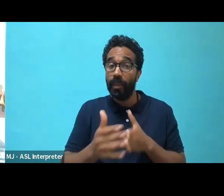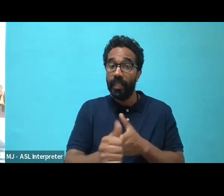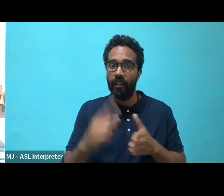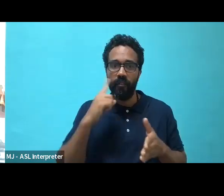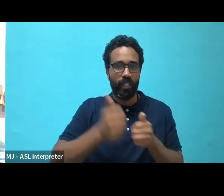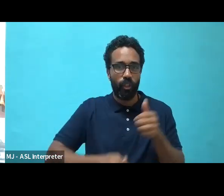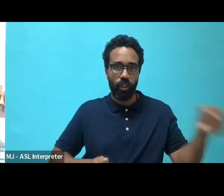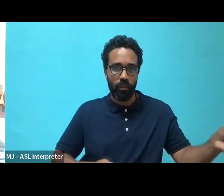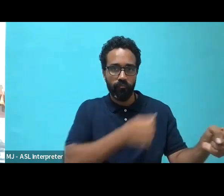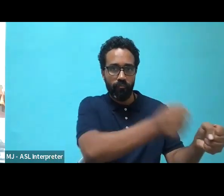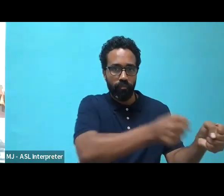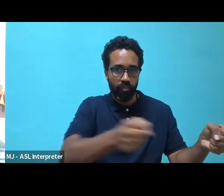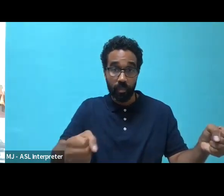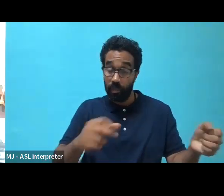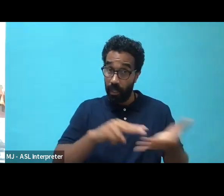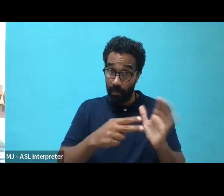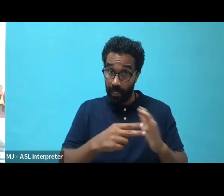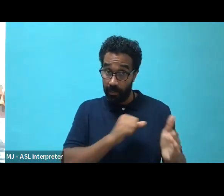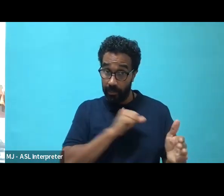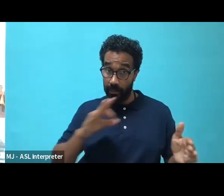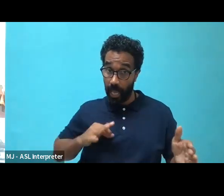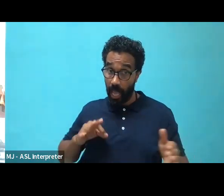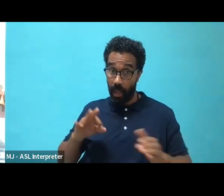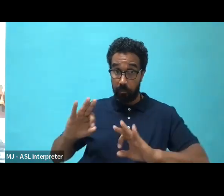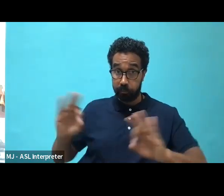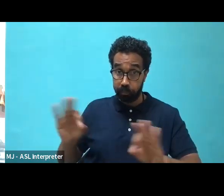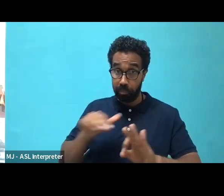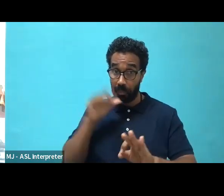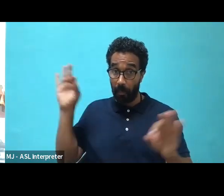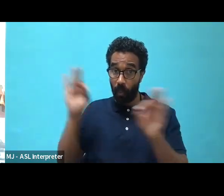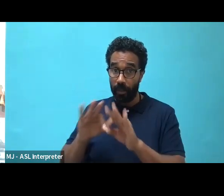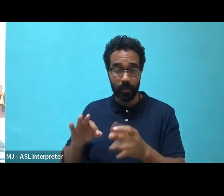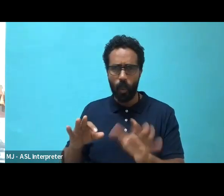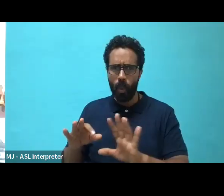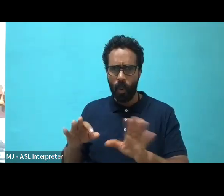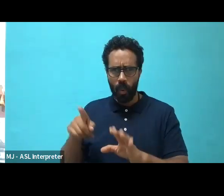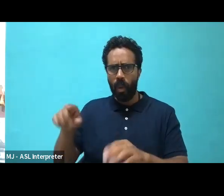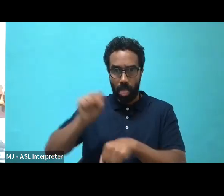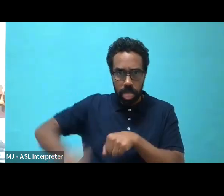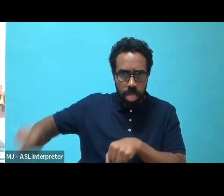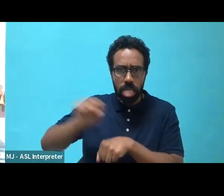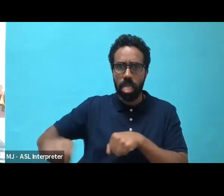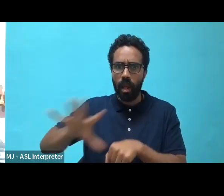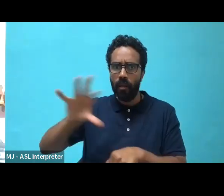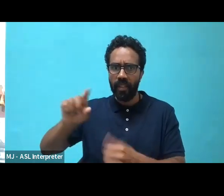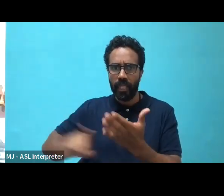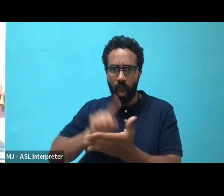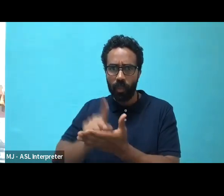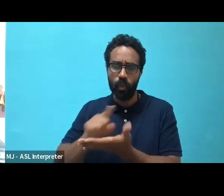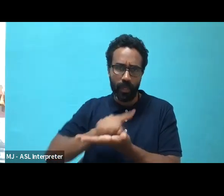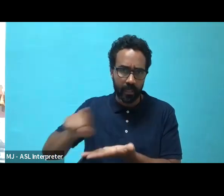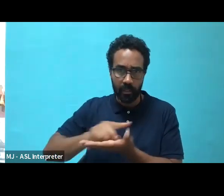staff's role. Staff are involved in this, you know, 50 hours a week in some cases or more. You become experts, but